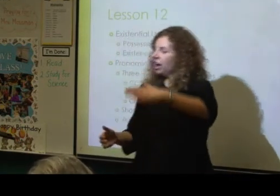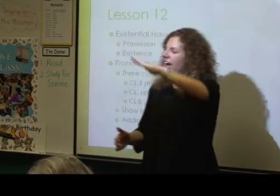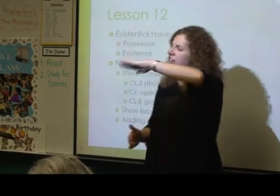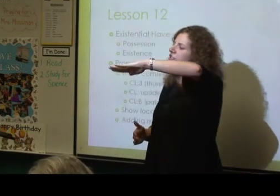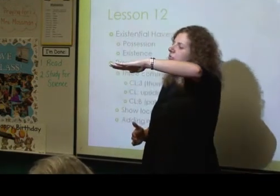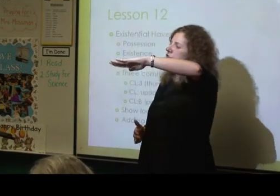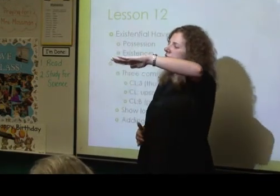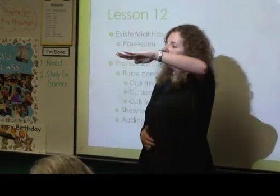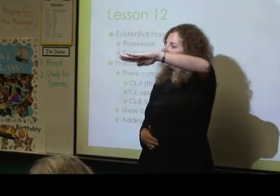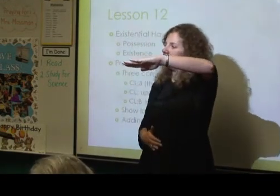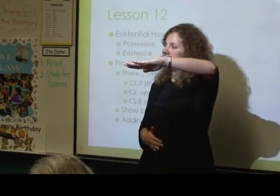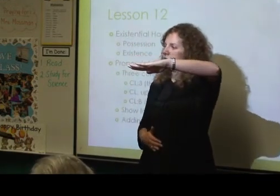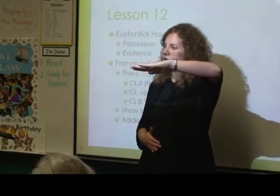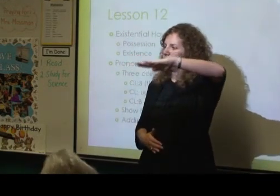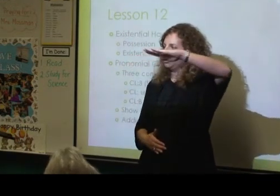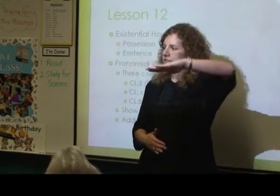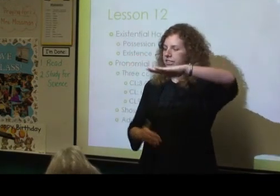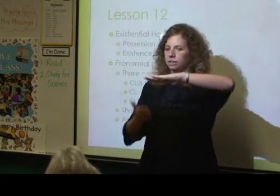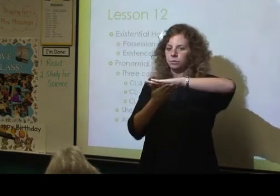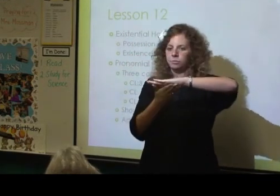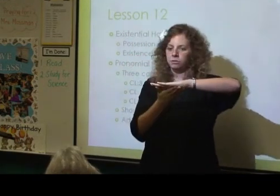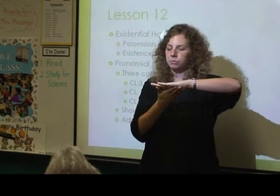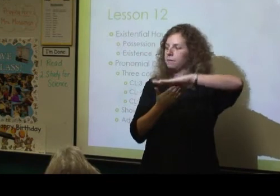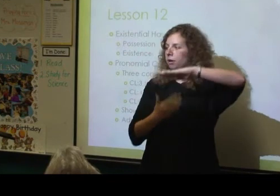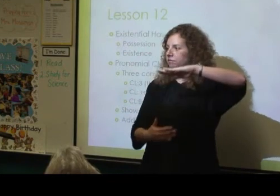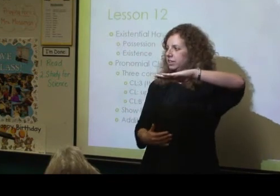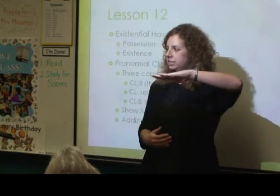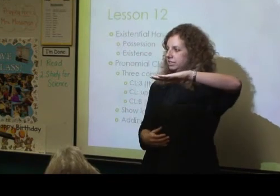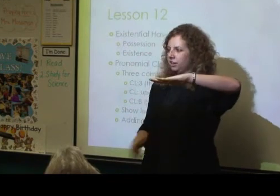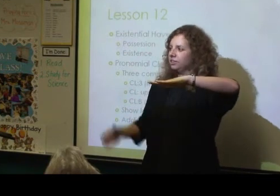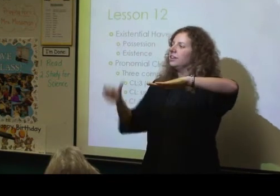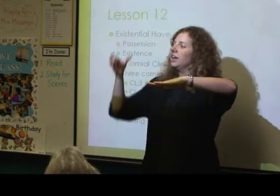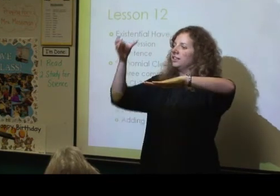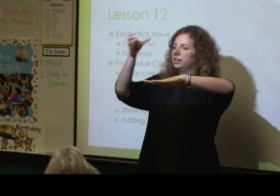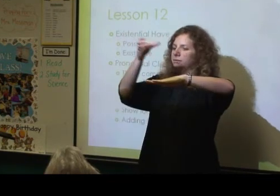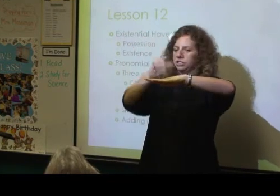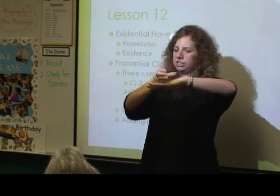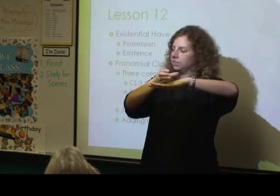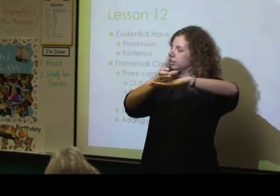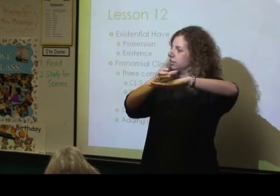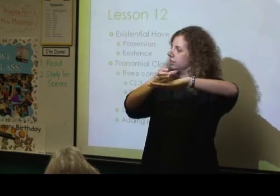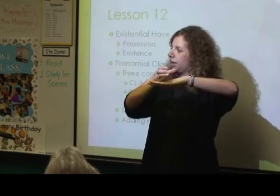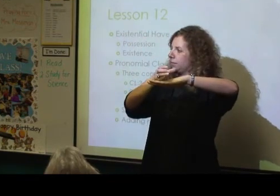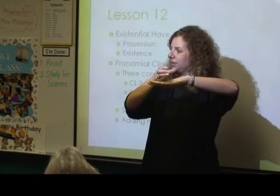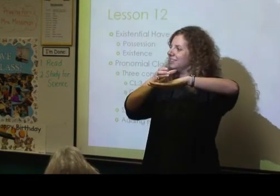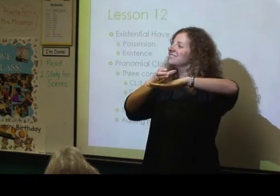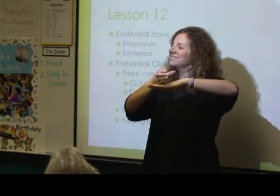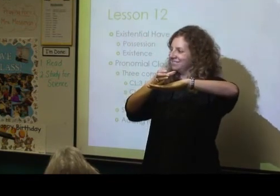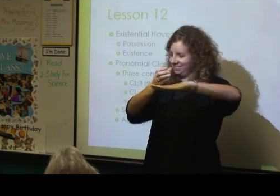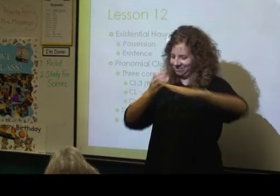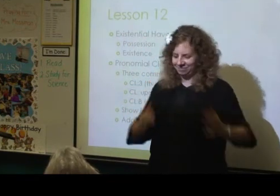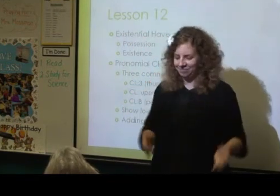I actually would turn it upside down. So this hand would be with my palm facing down, and then I would just set the cup on it.